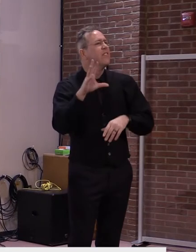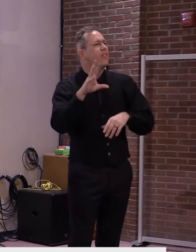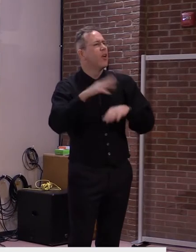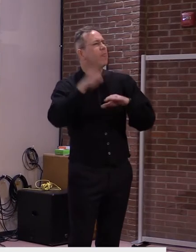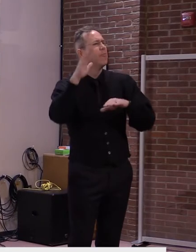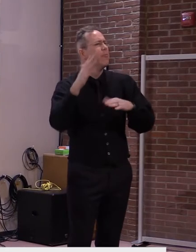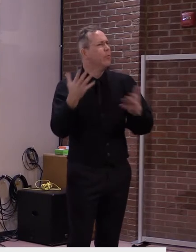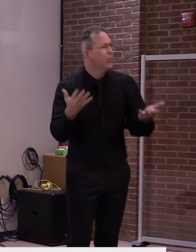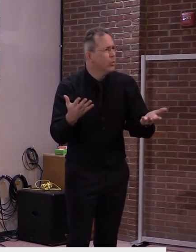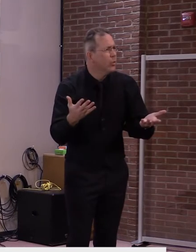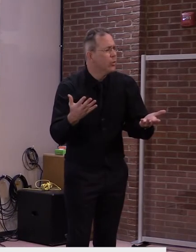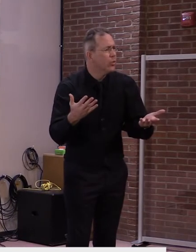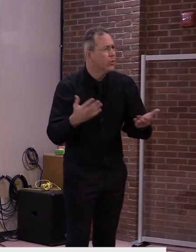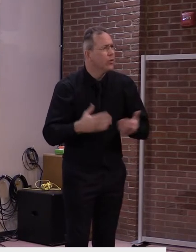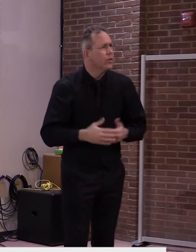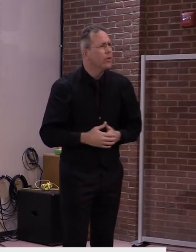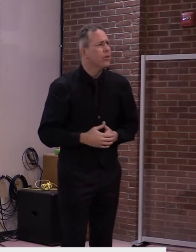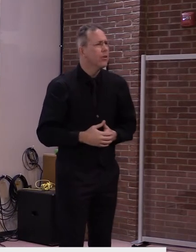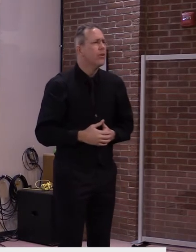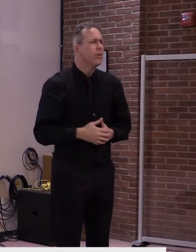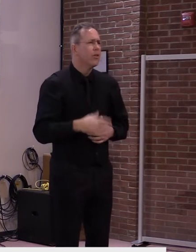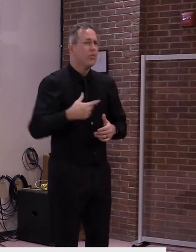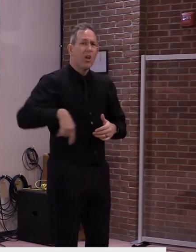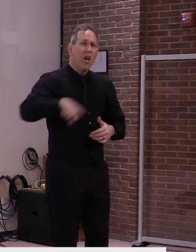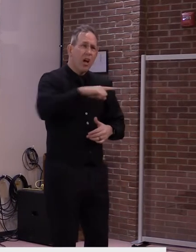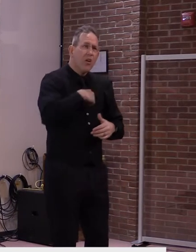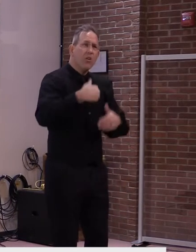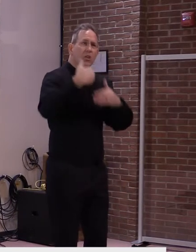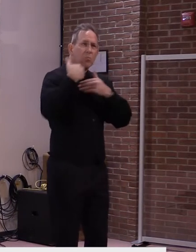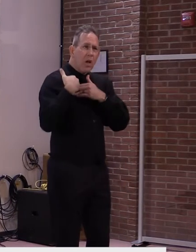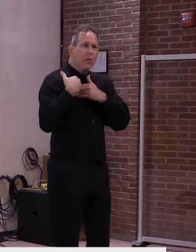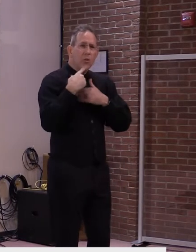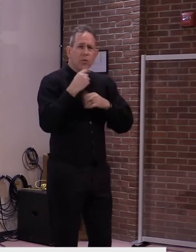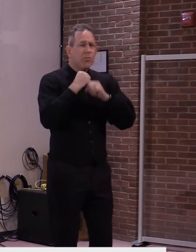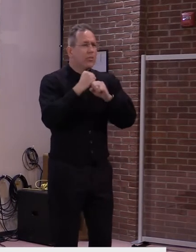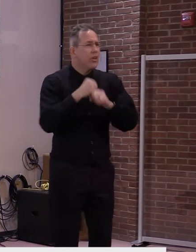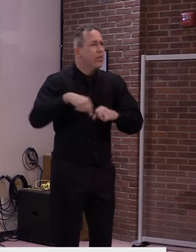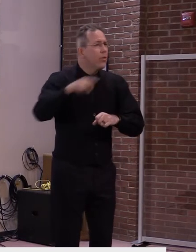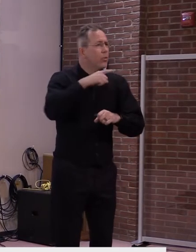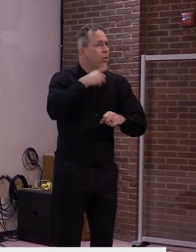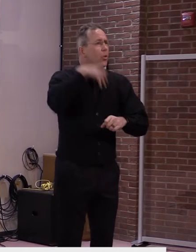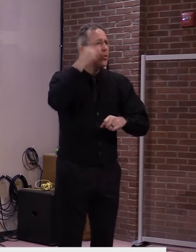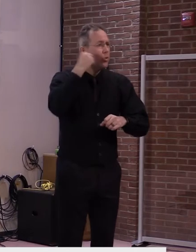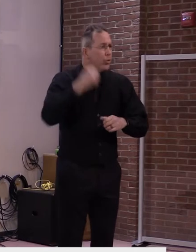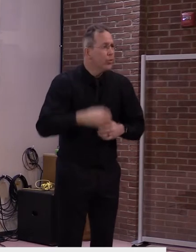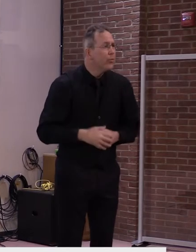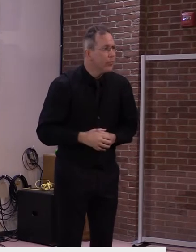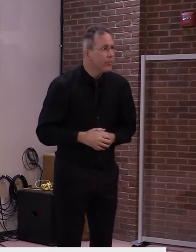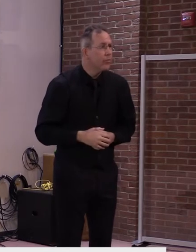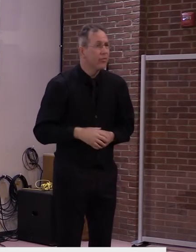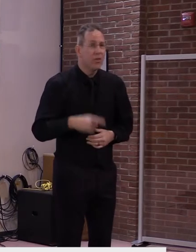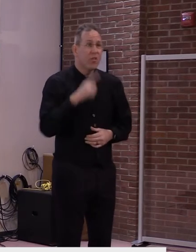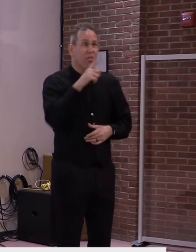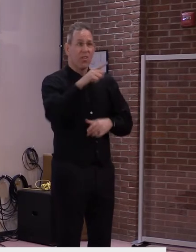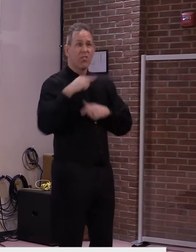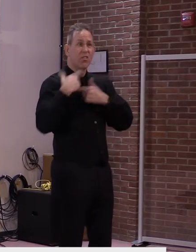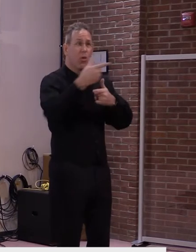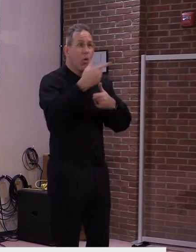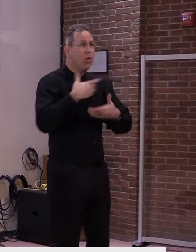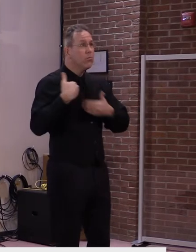We have an obligation, and as I've said before, we have a moral obligation to prevent Vermonters from